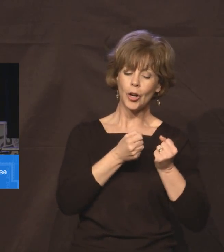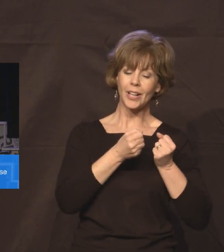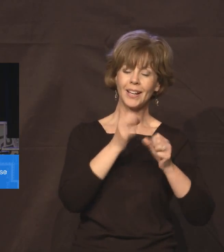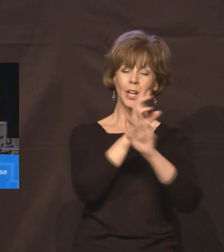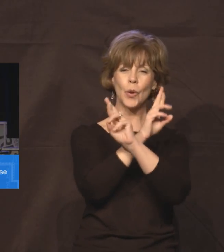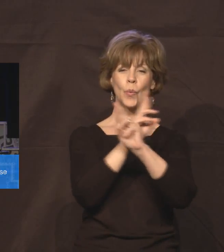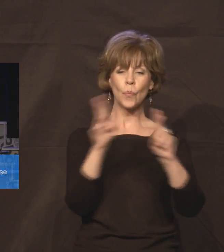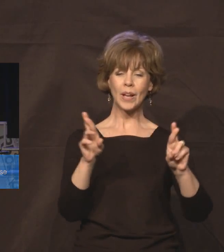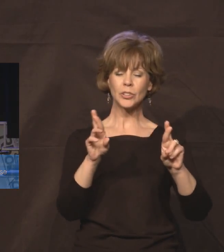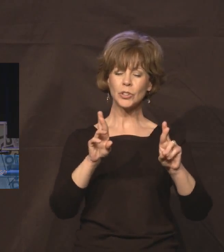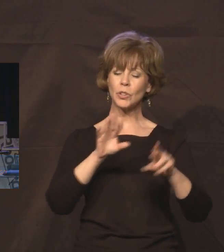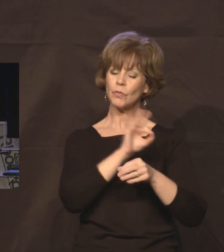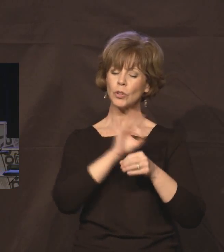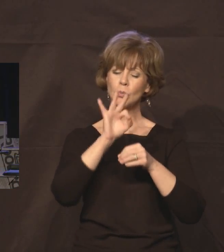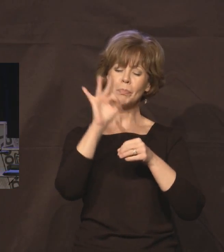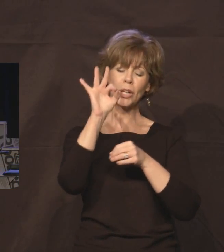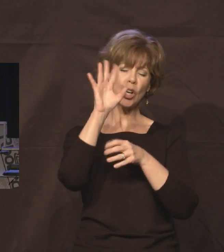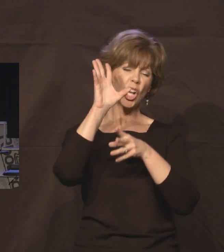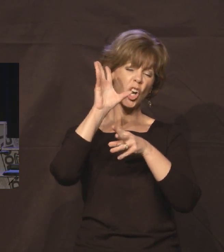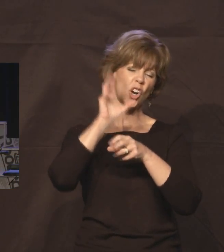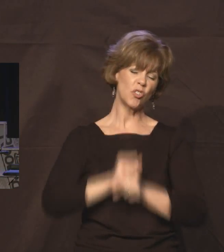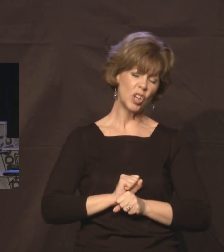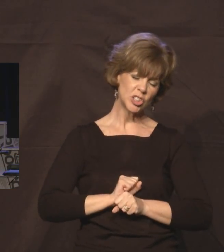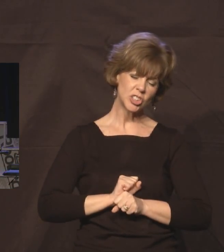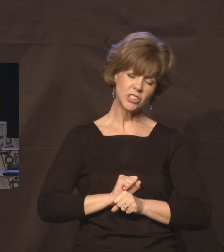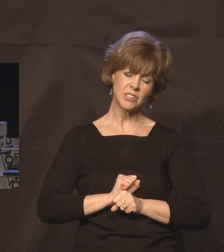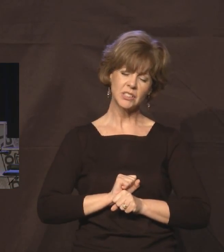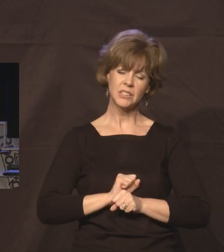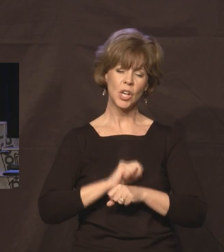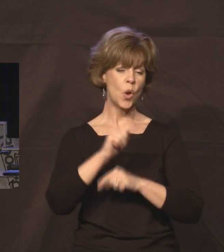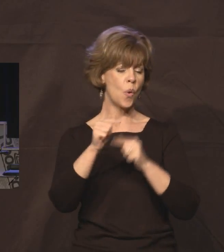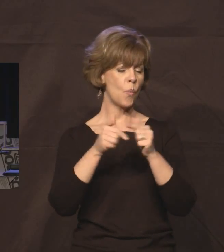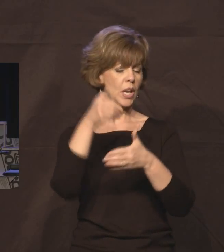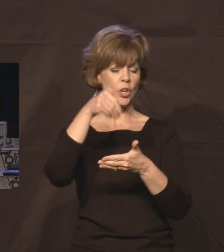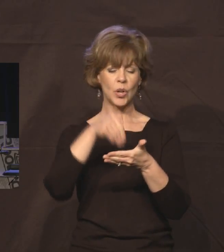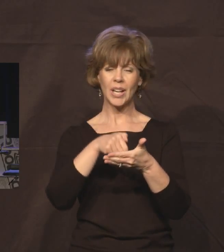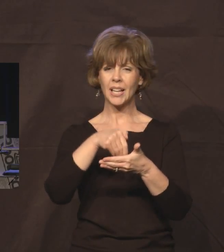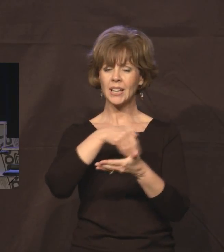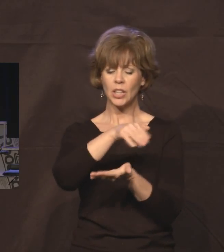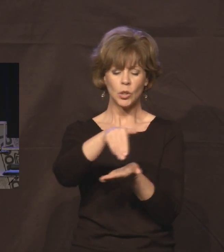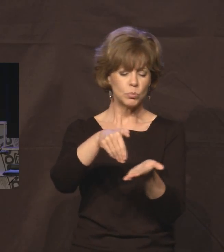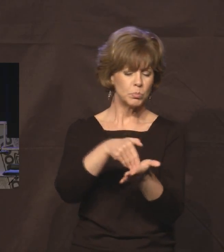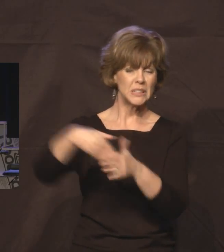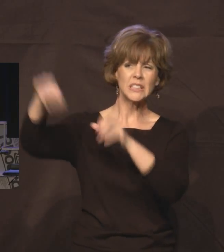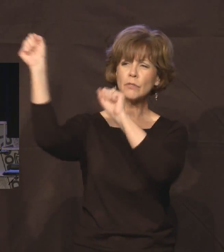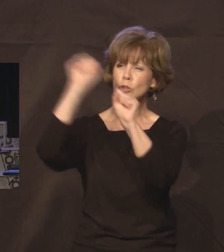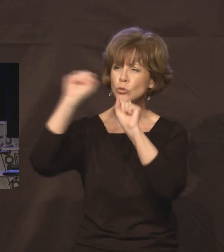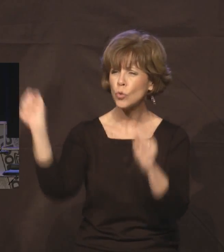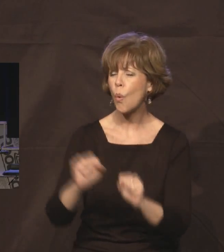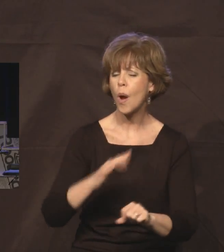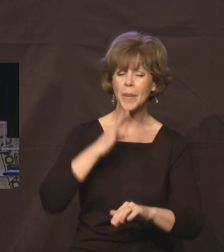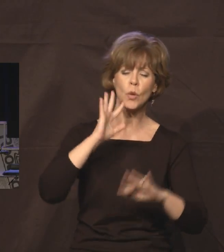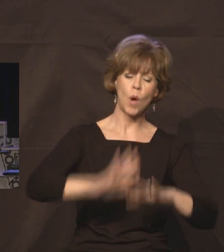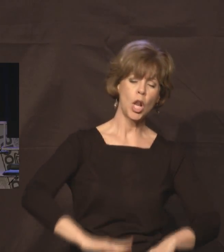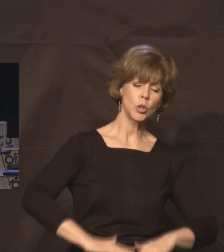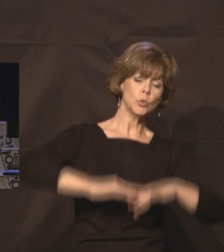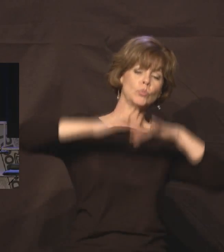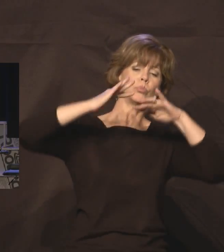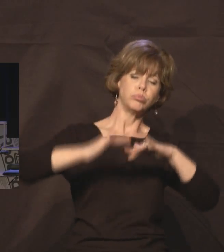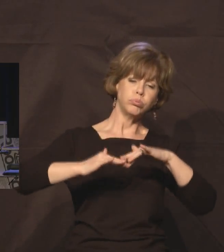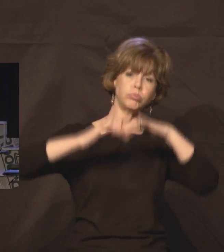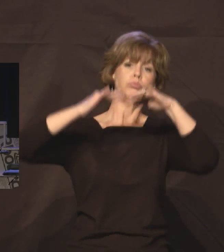It's a picture of a God who says, man, when you're in the midst of the storm, when the waters are coming up and the wind is blowing, man,